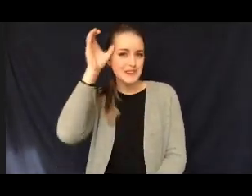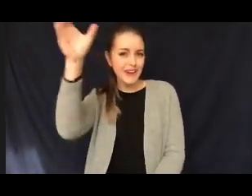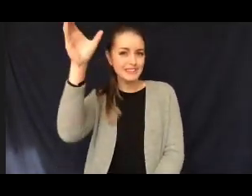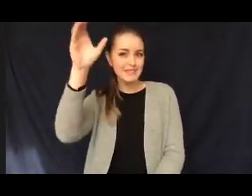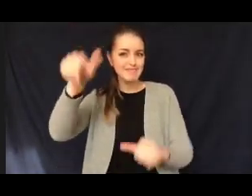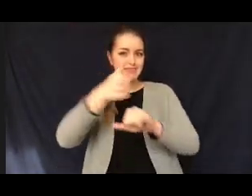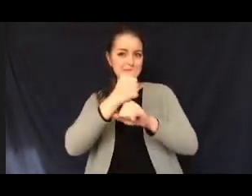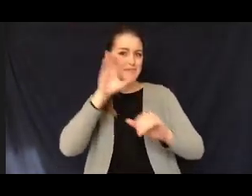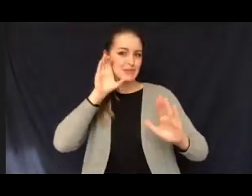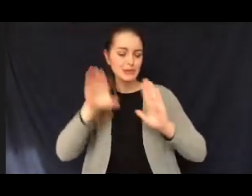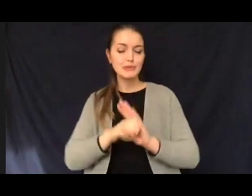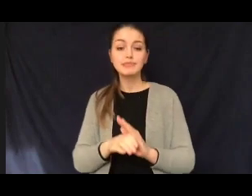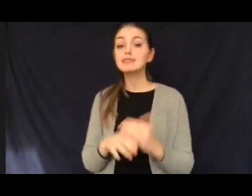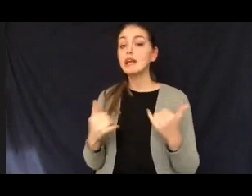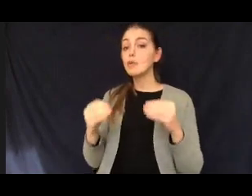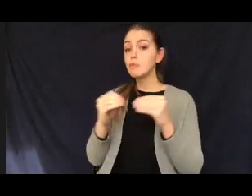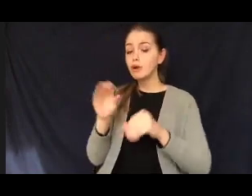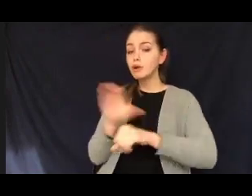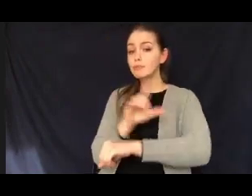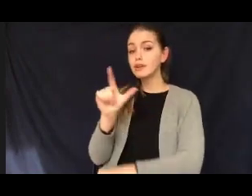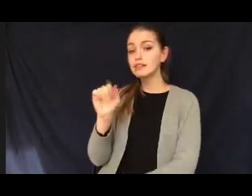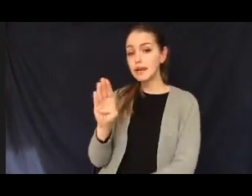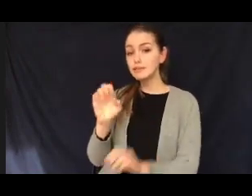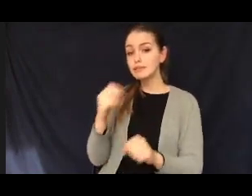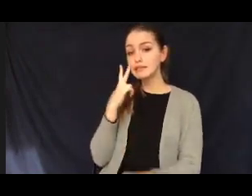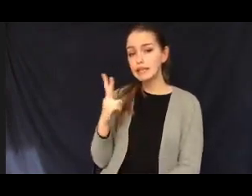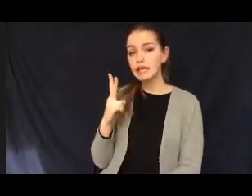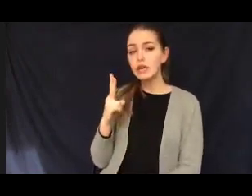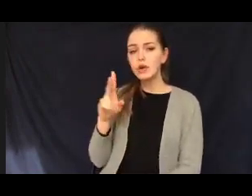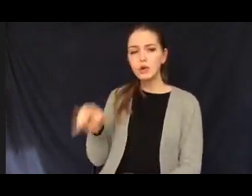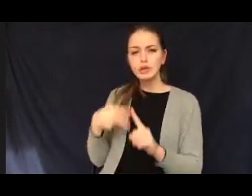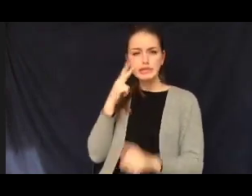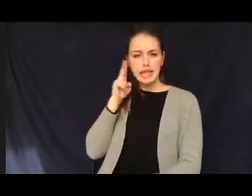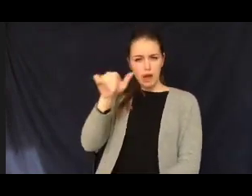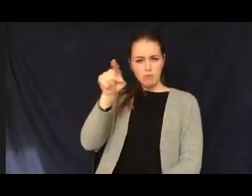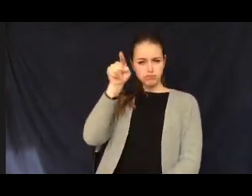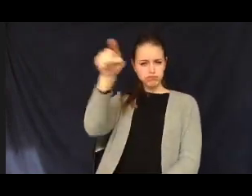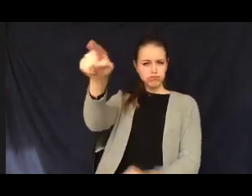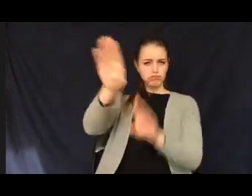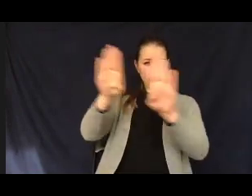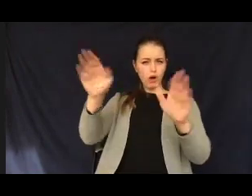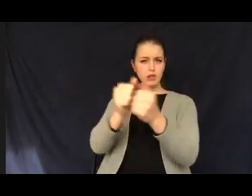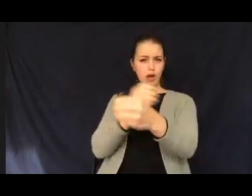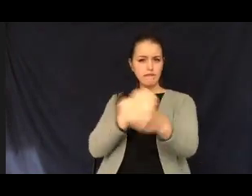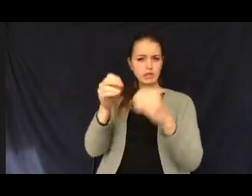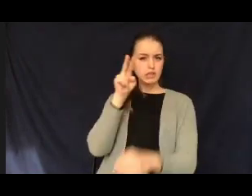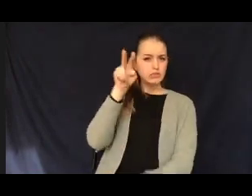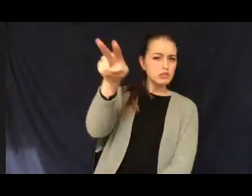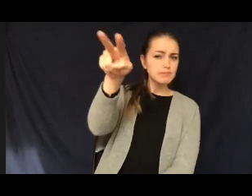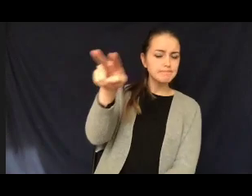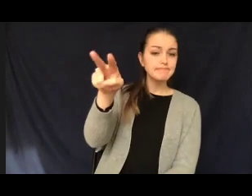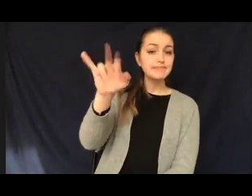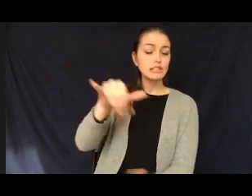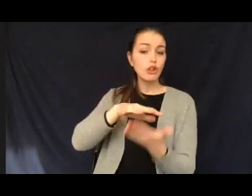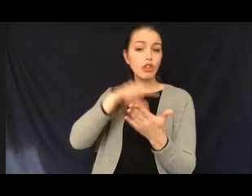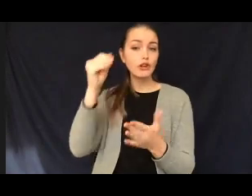Yeah, let's see, more of the same with the tutor rooms up here. Now, as we look back, that whole wall of offices there, excuse me, those are learning